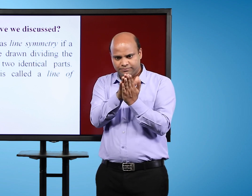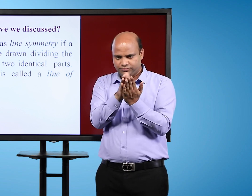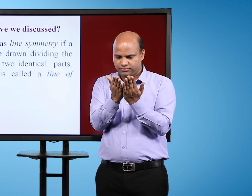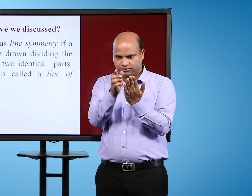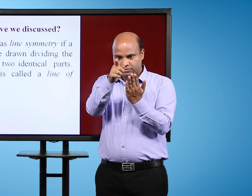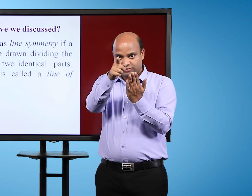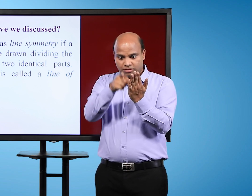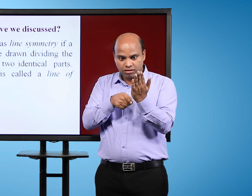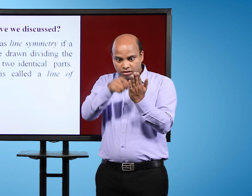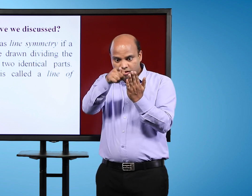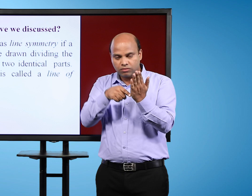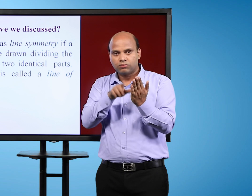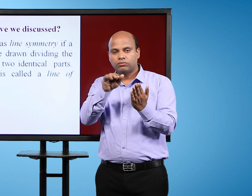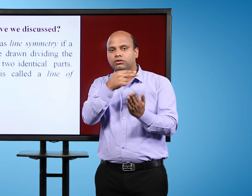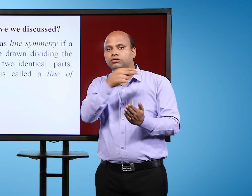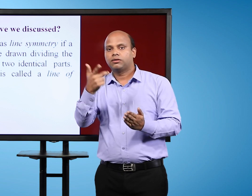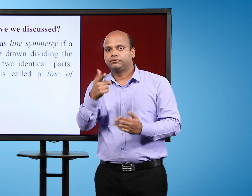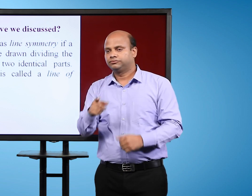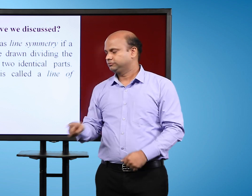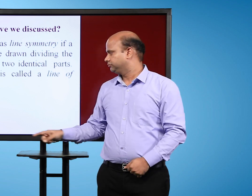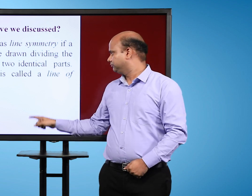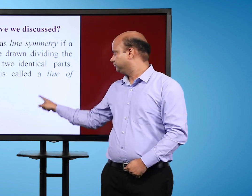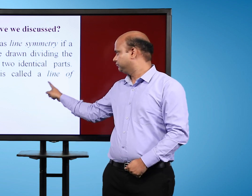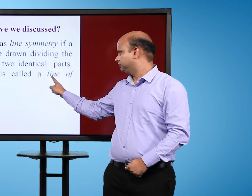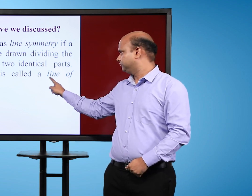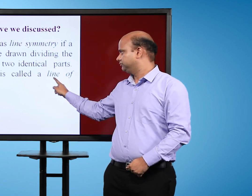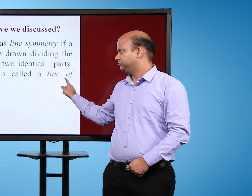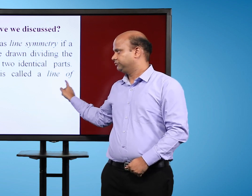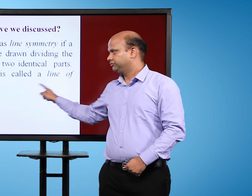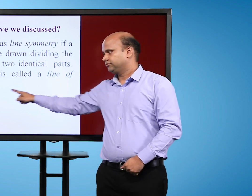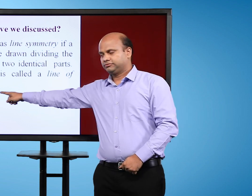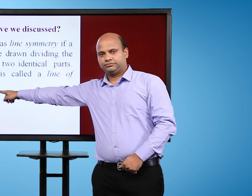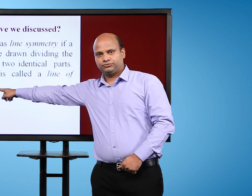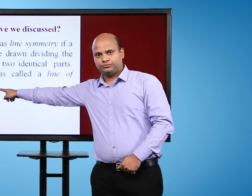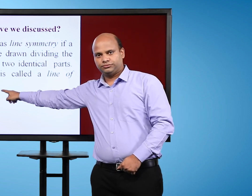two identical parts. The line is called a line of symmetry.